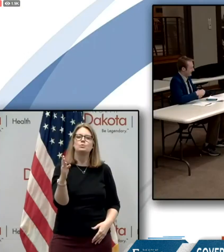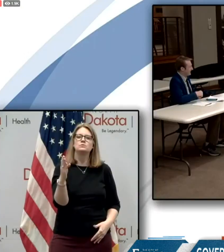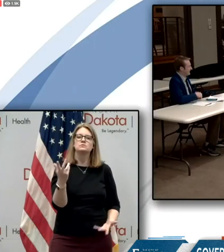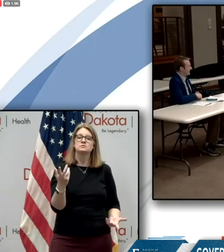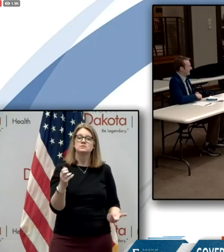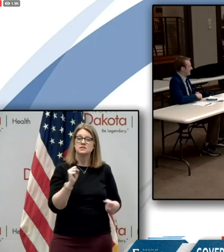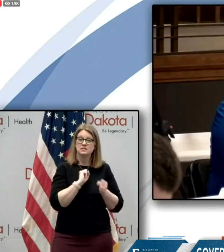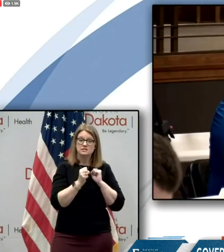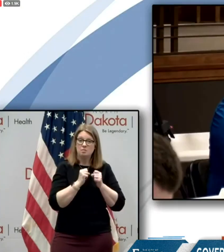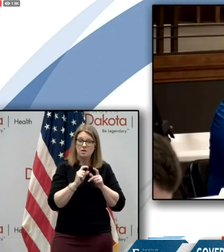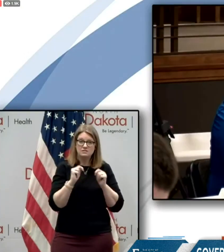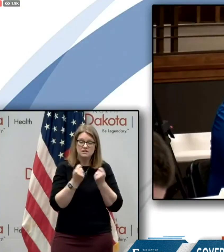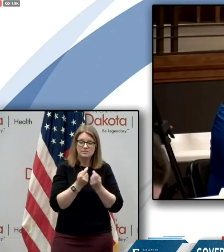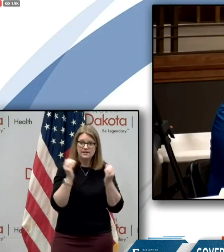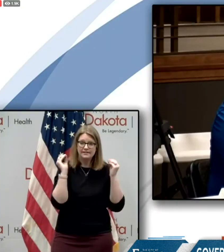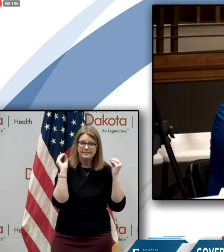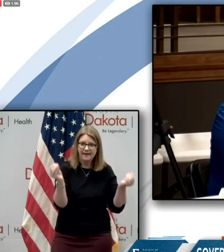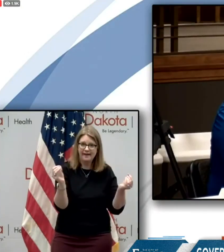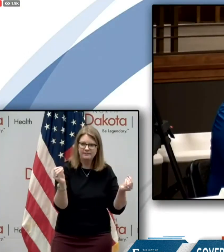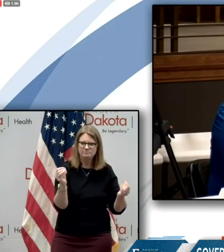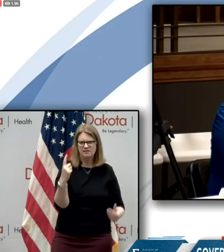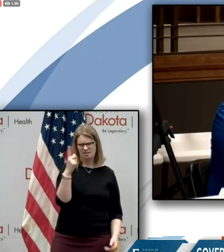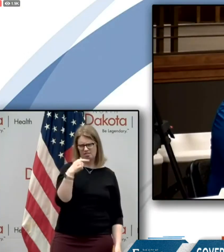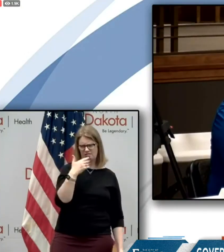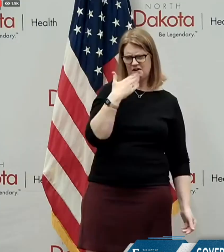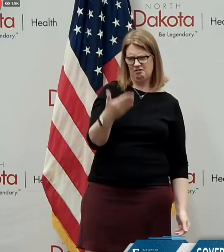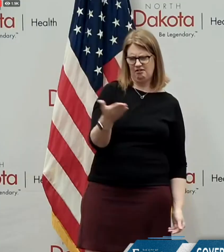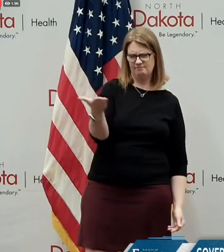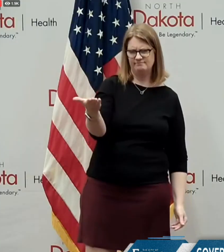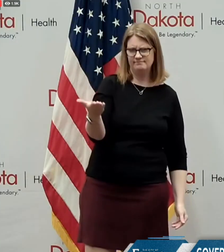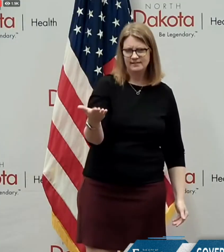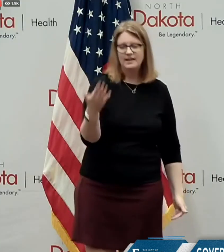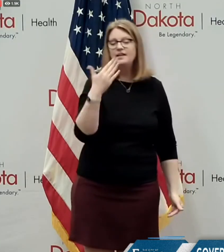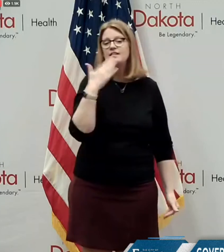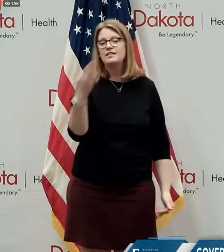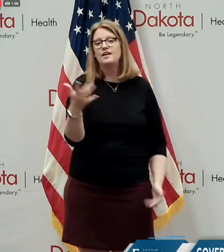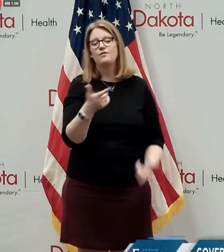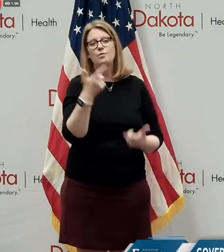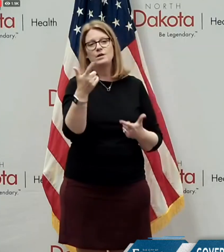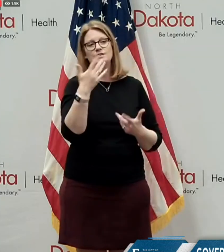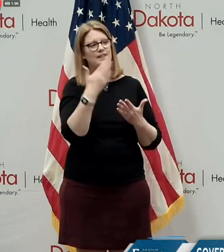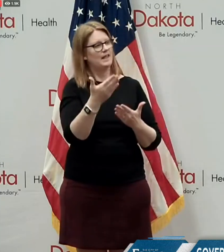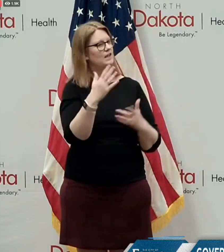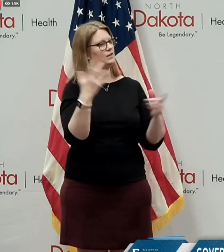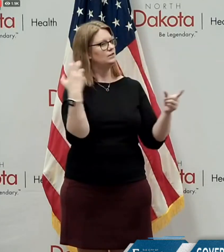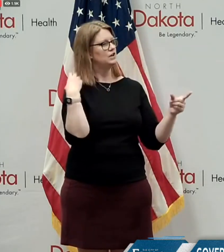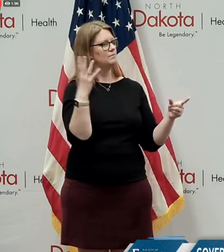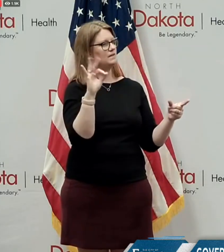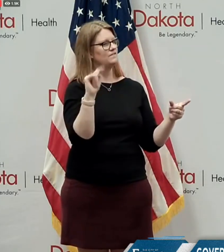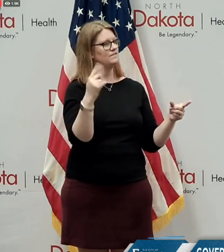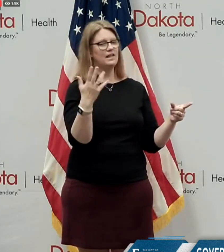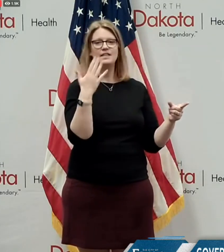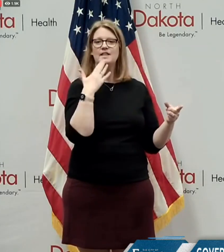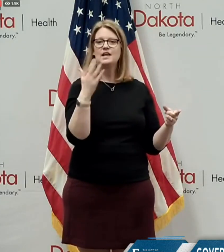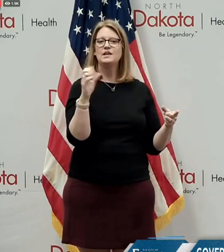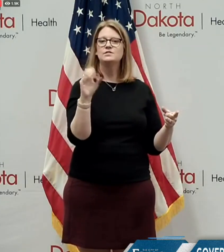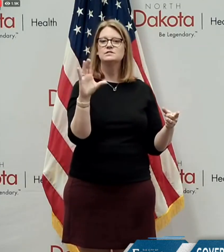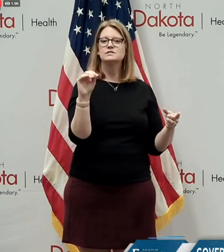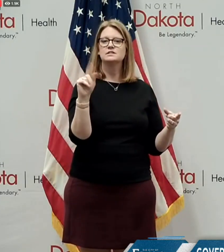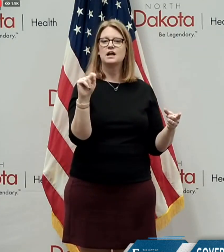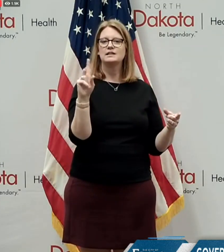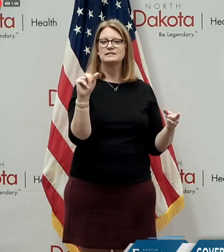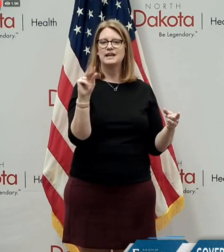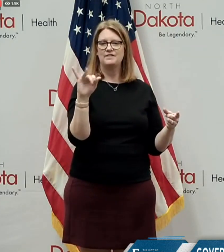today, but looking sharp. I want to thank all of you for being here again, and thank you, Chairman Fay. Thanks, Margaret. Thanks, Scott Davis,